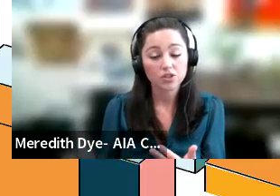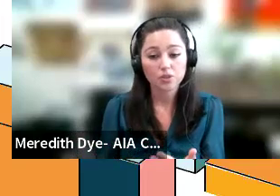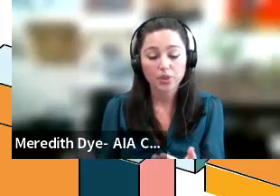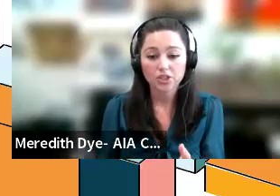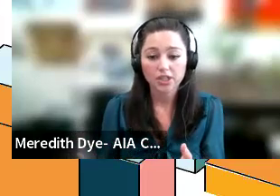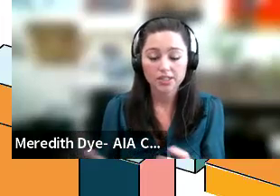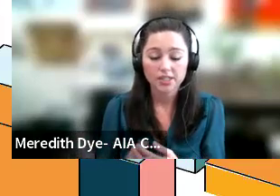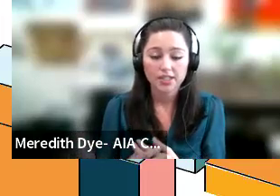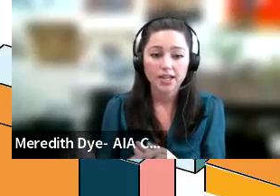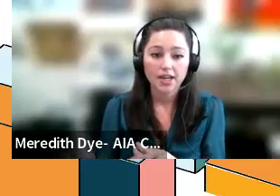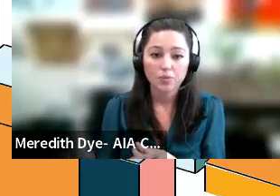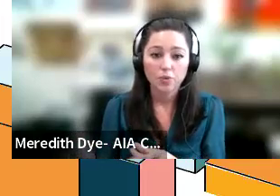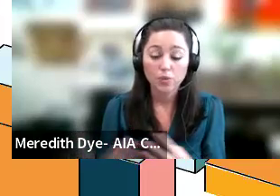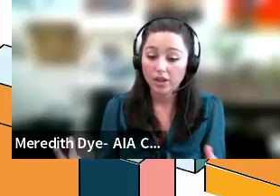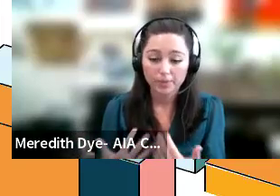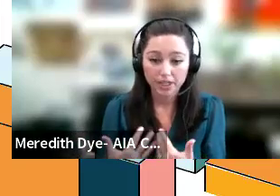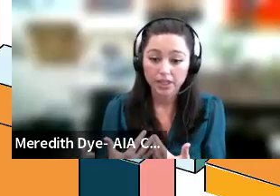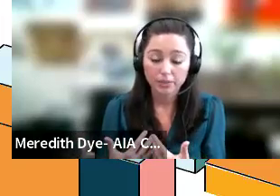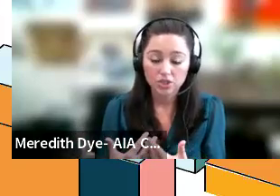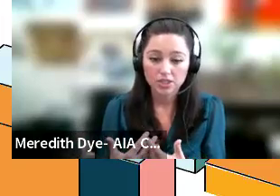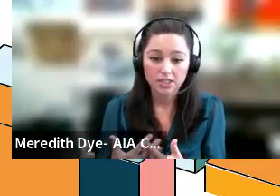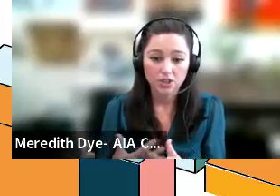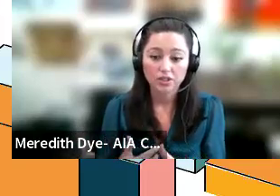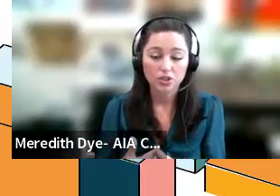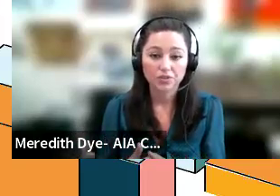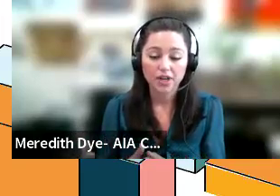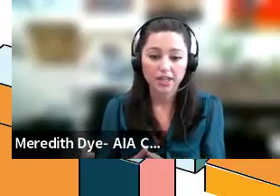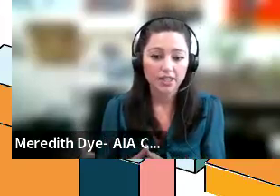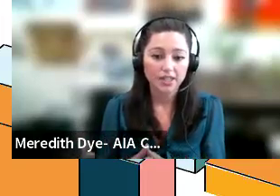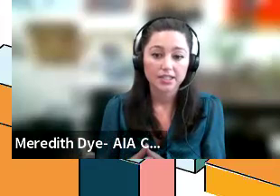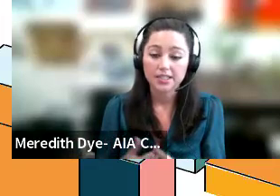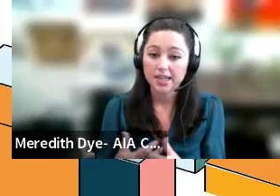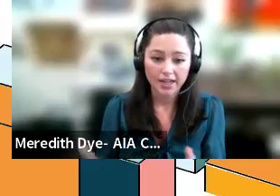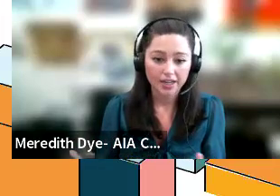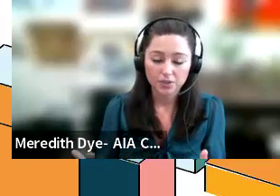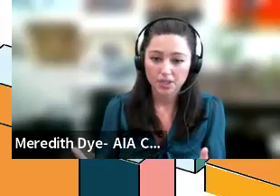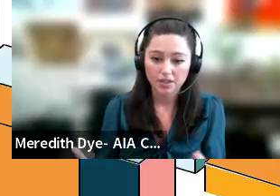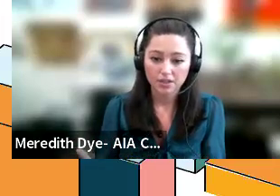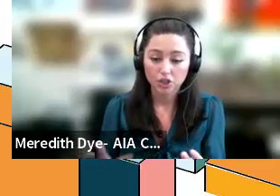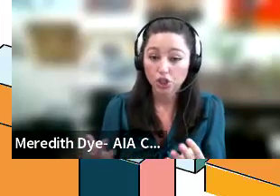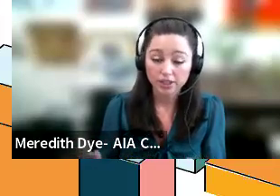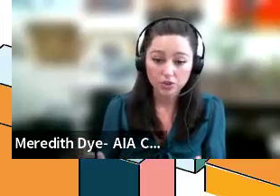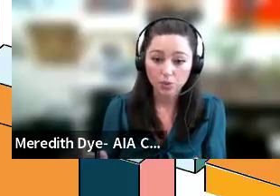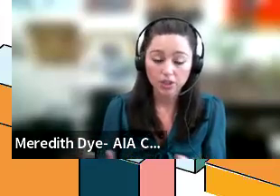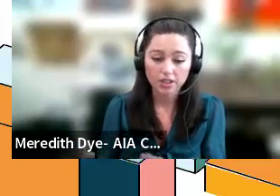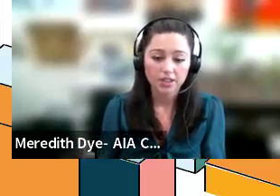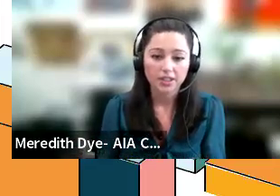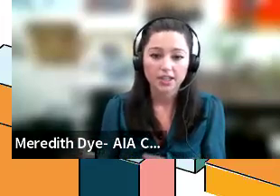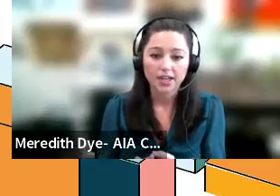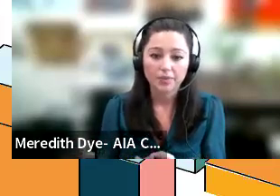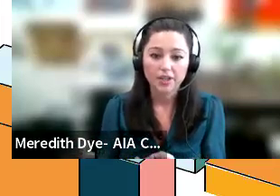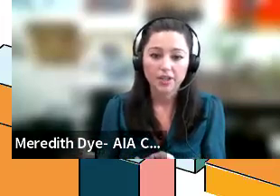that relates to the project, we welcome any images that you want to provide. It does not have to be current